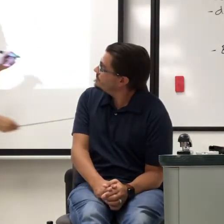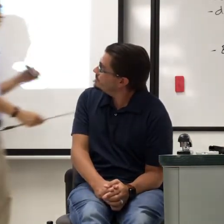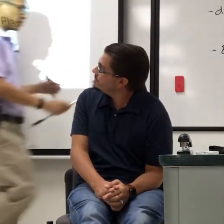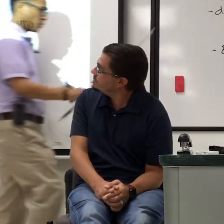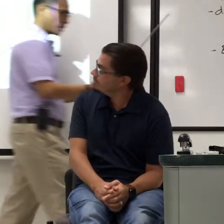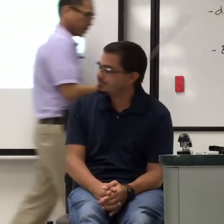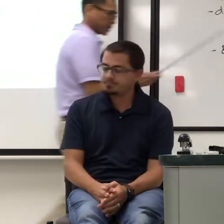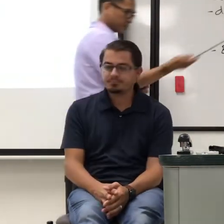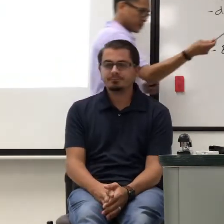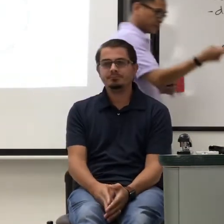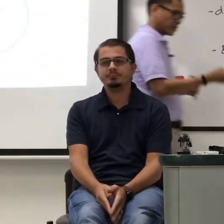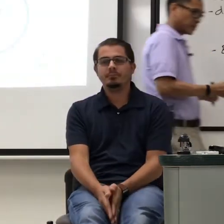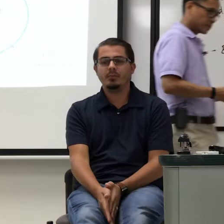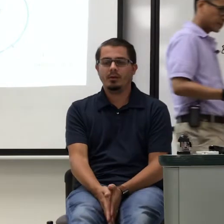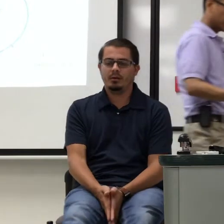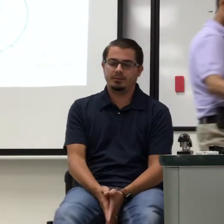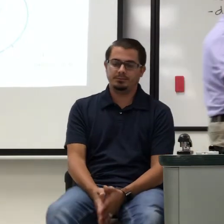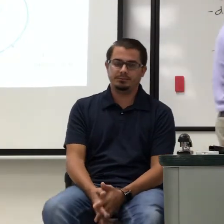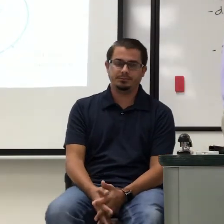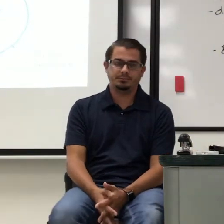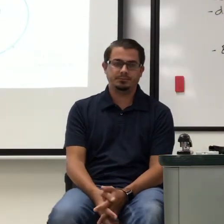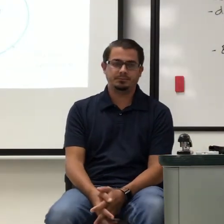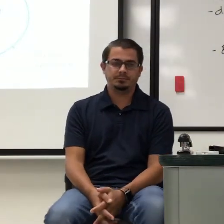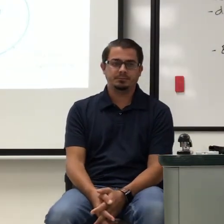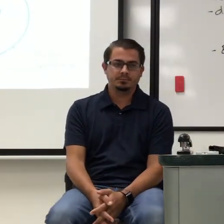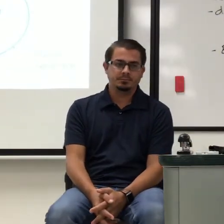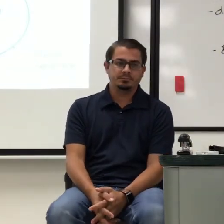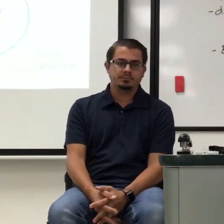So let me erase the board again.